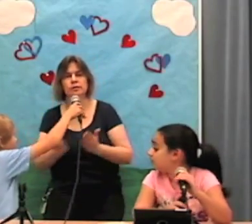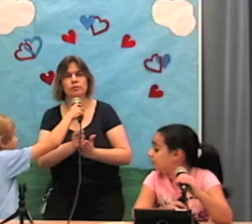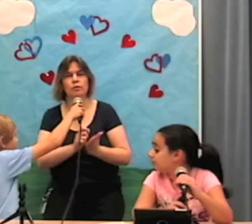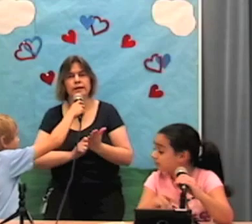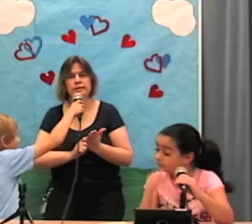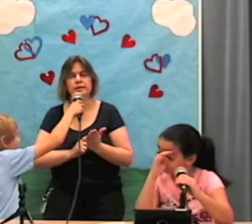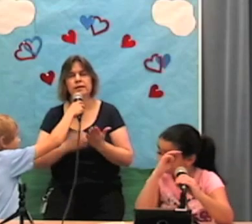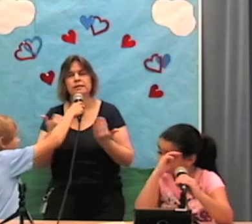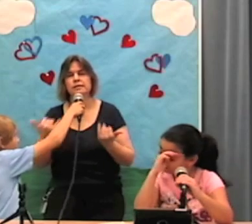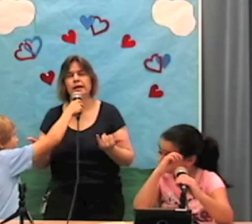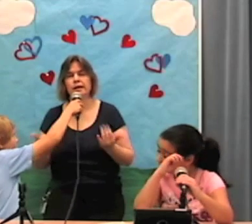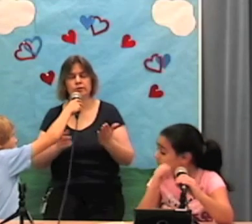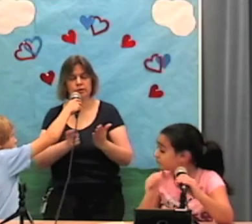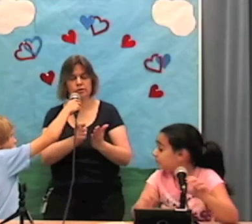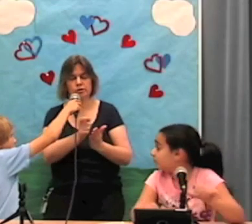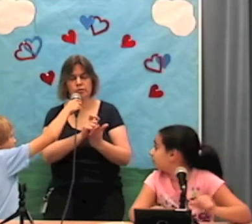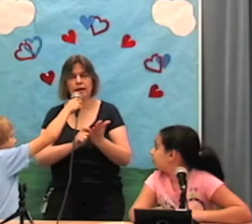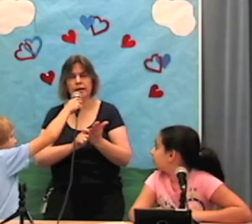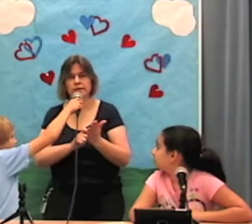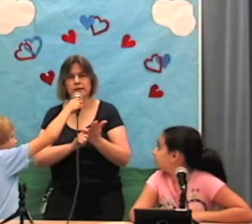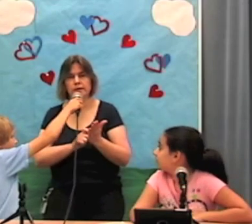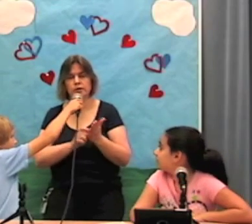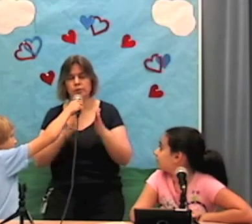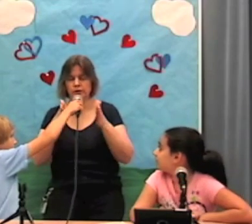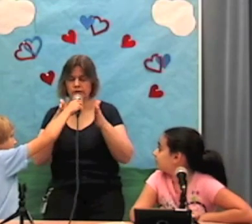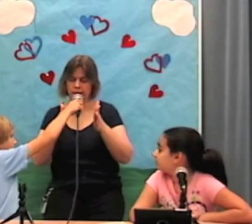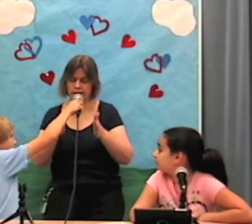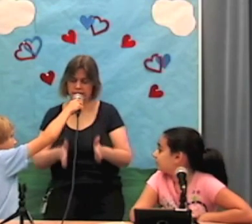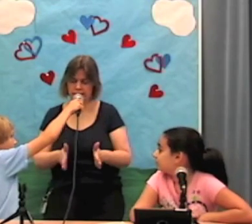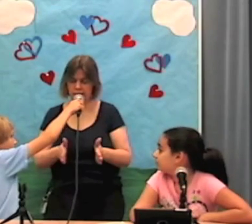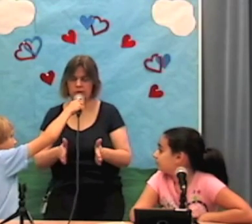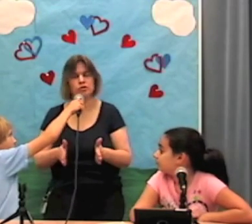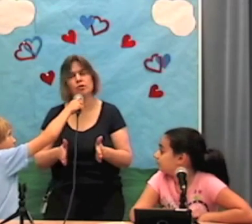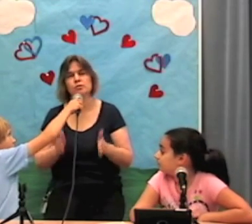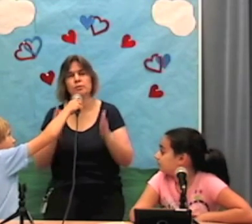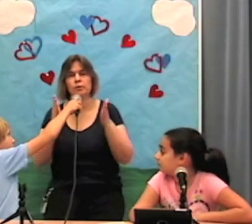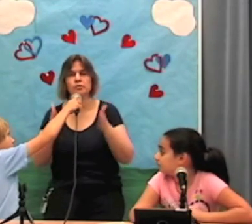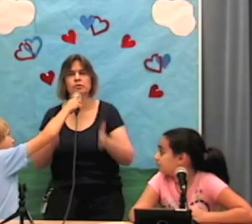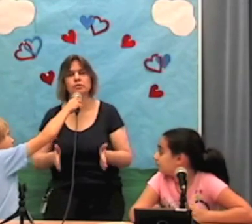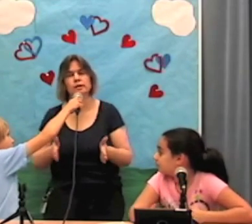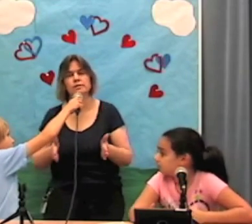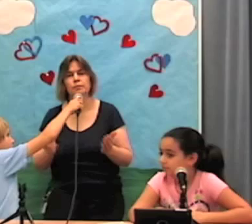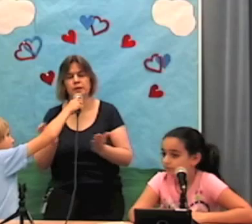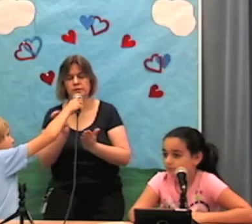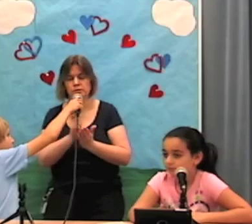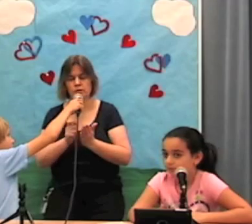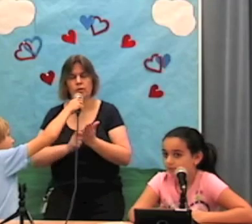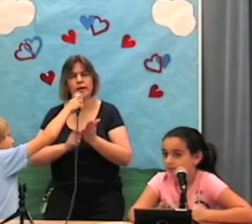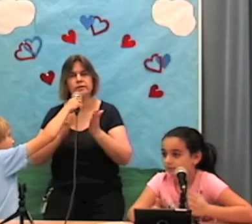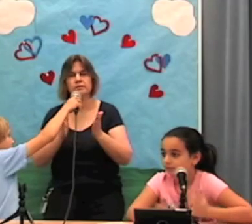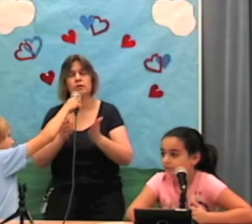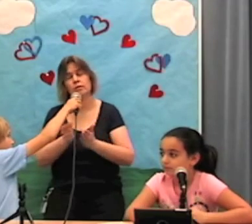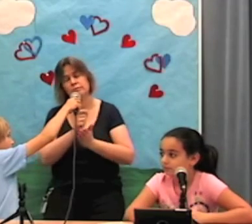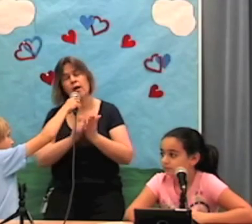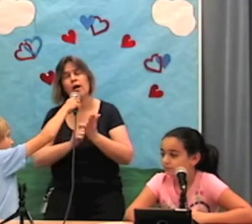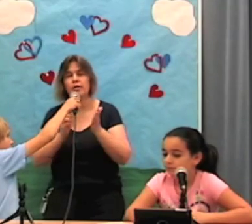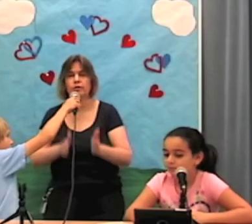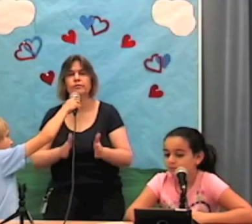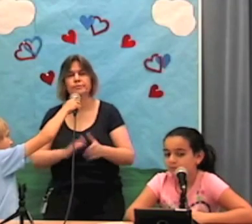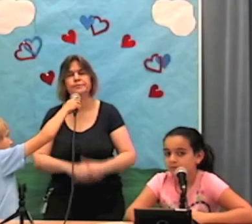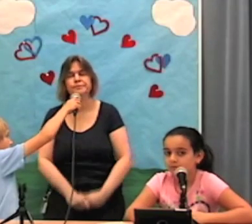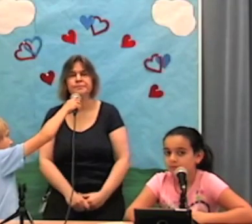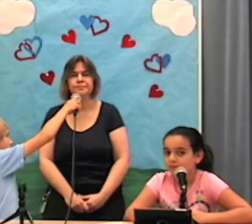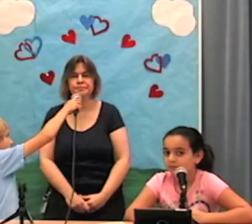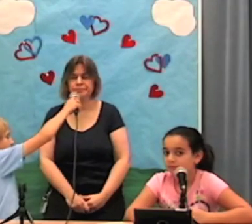Yesterday we did write. Today you're going to do write, and then you bring your hands down. That shows the person who does something. So write or